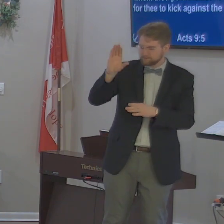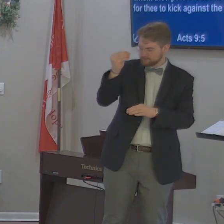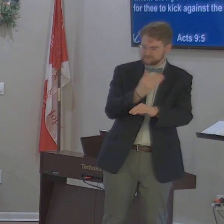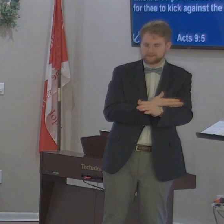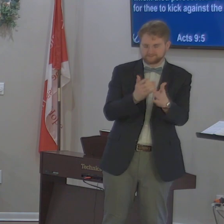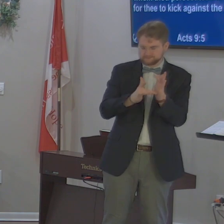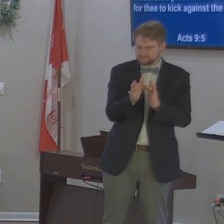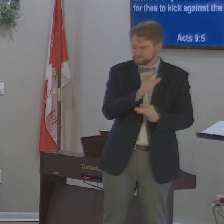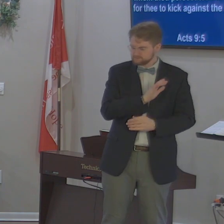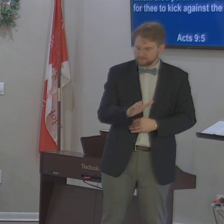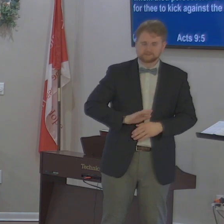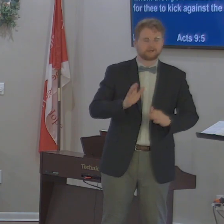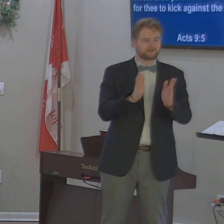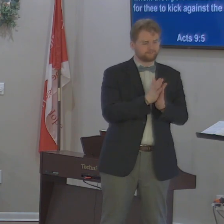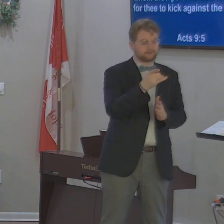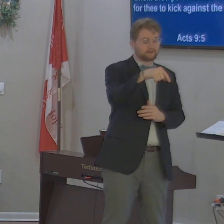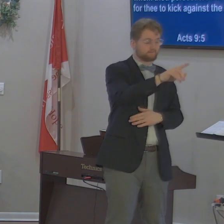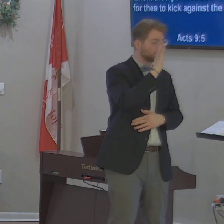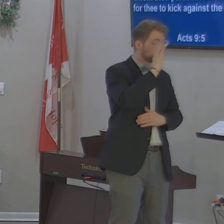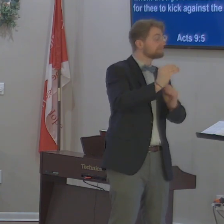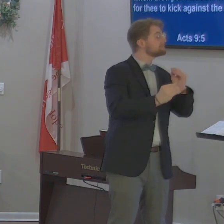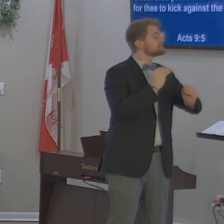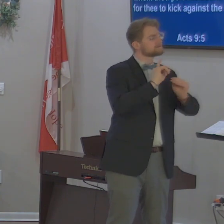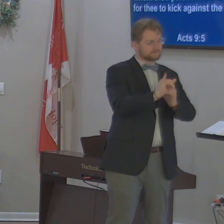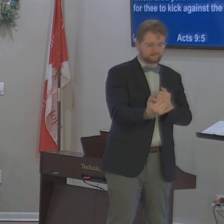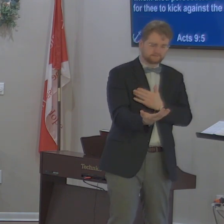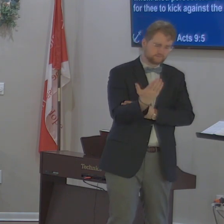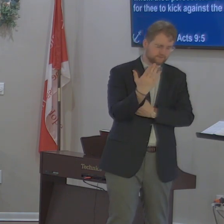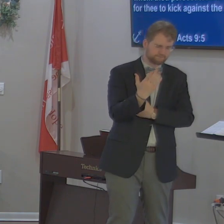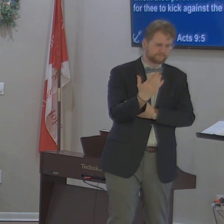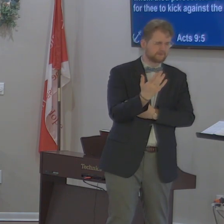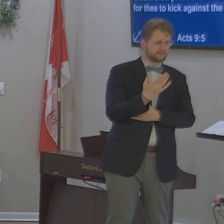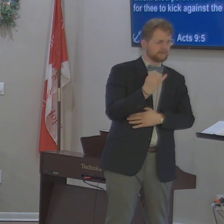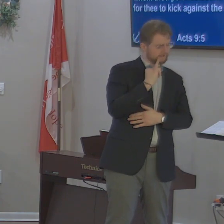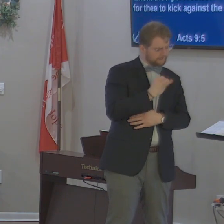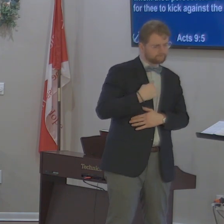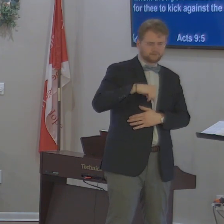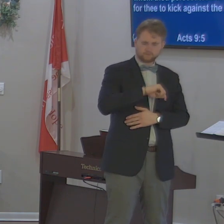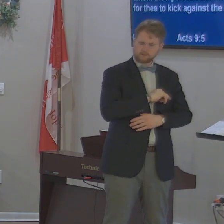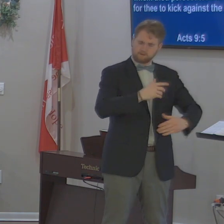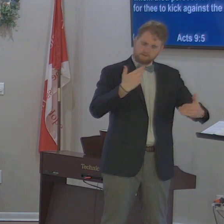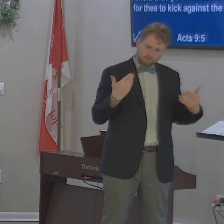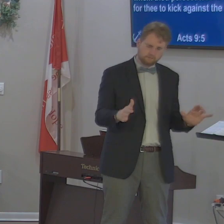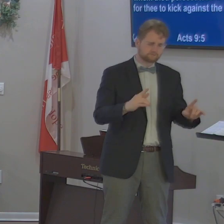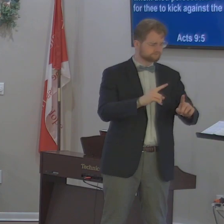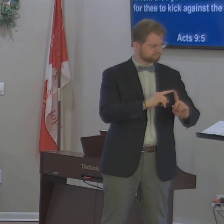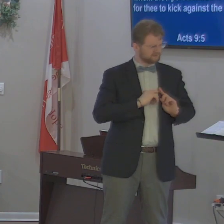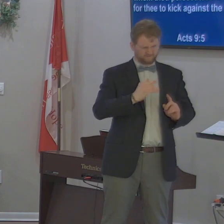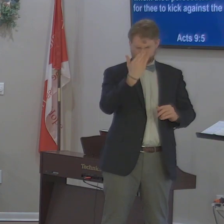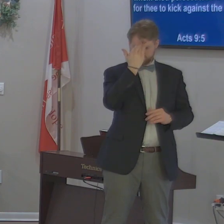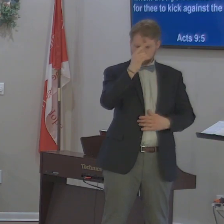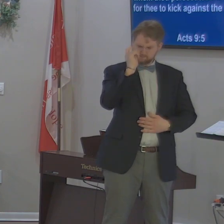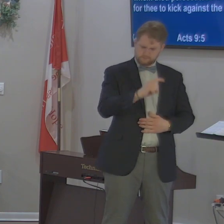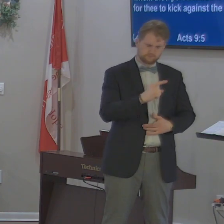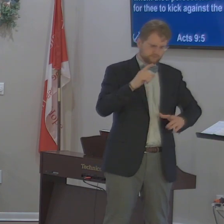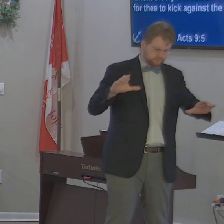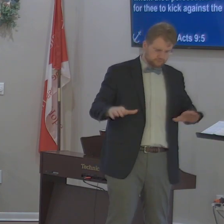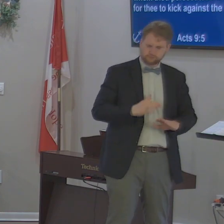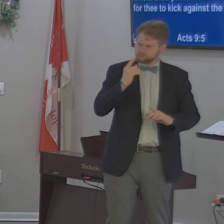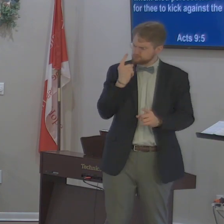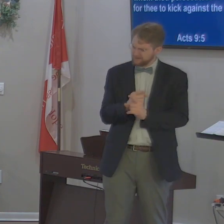it, may they get that settled this morning, Lord. Those of us, God, that know to do right but decide to not do it, Lord, are tempted